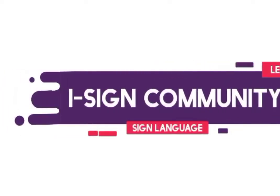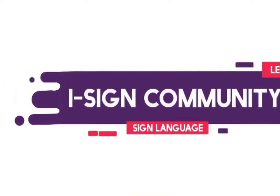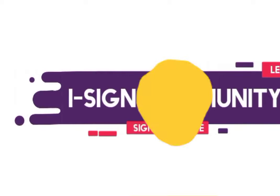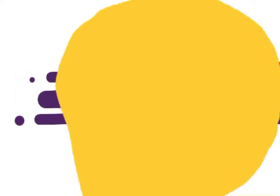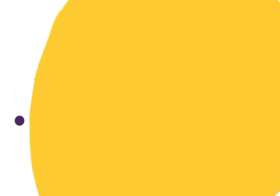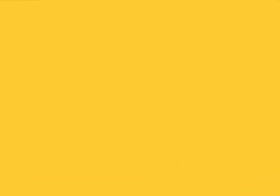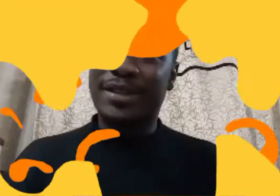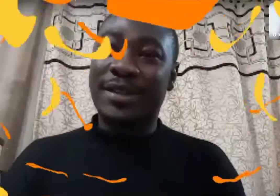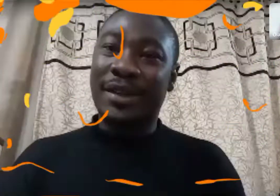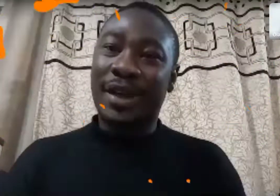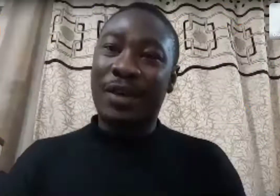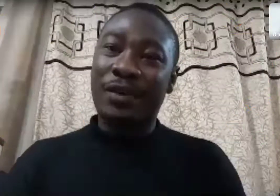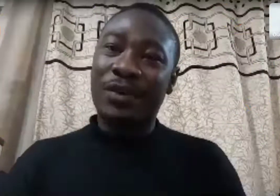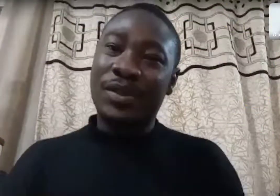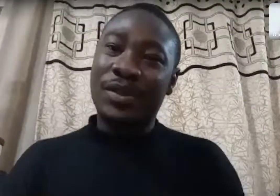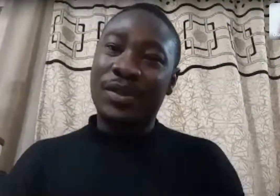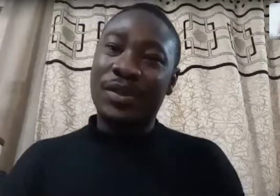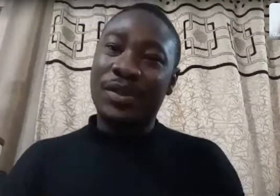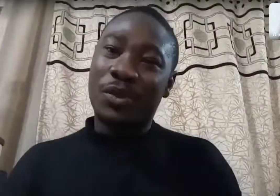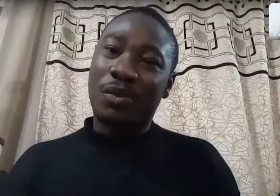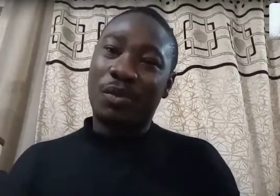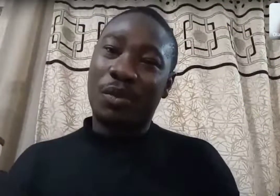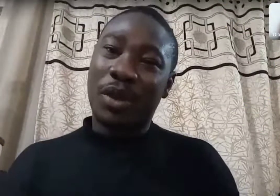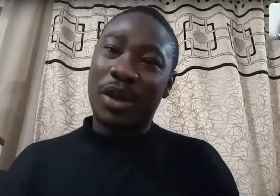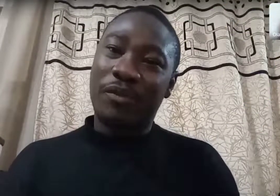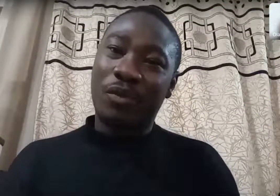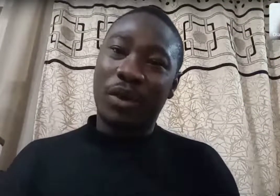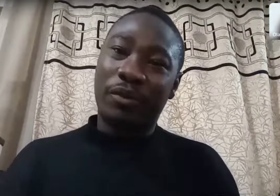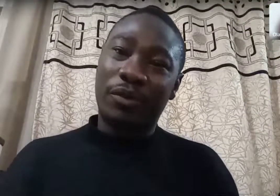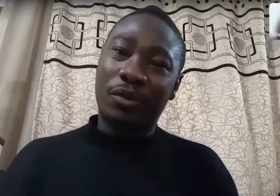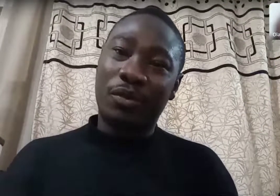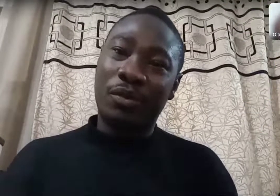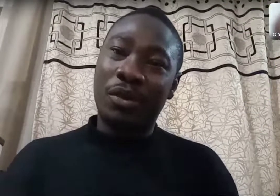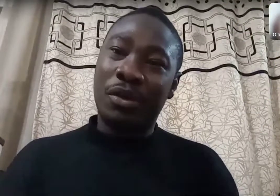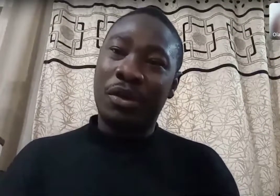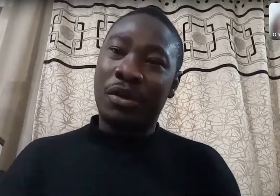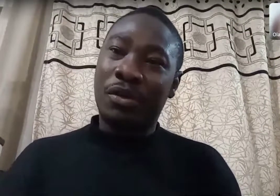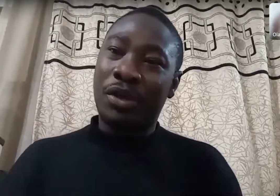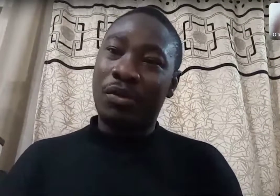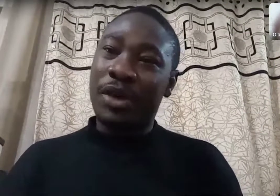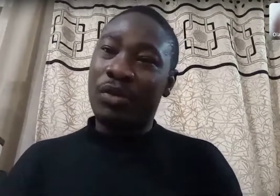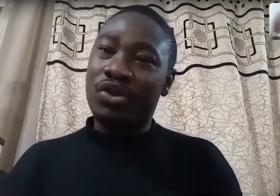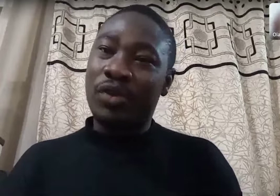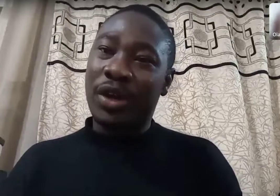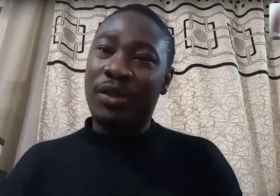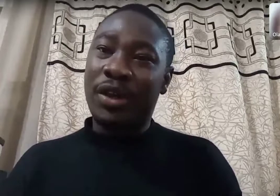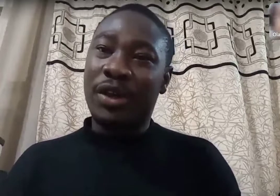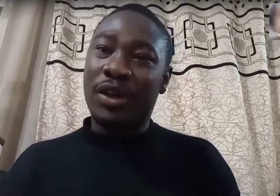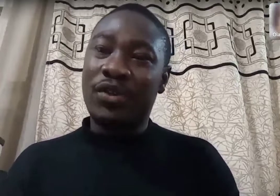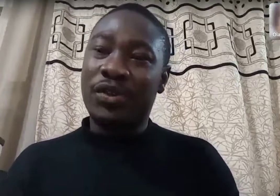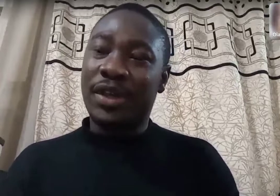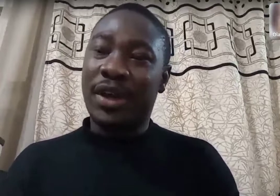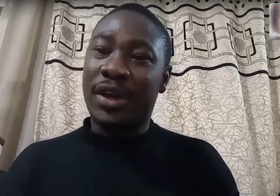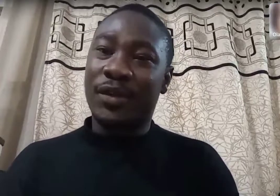to this class. I want to say a big welcome to every one of you. Okay, Obianuju, are you there? Can you just say hi to the